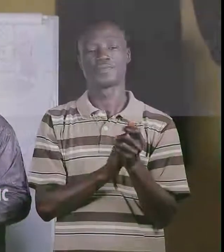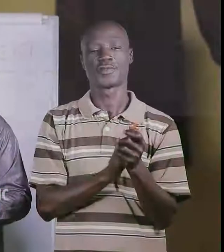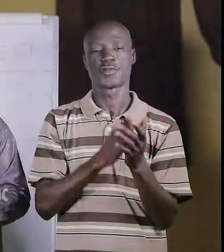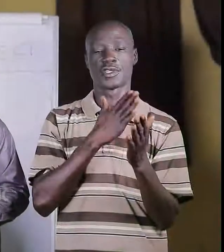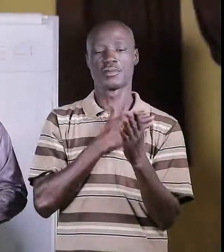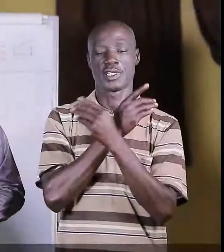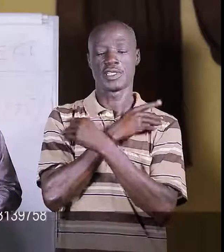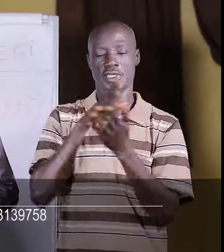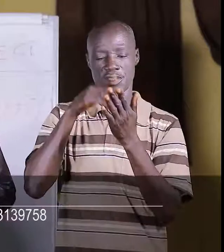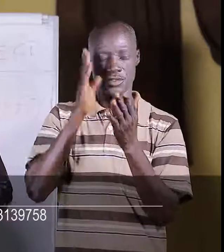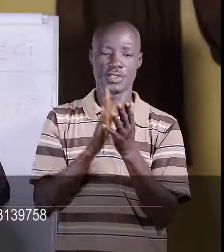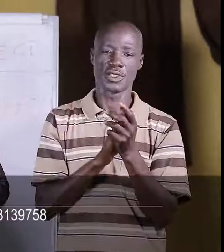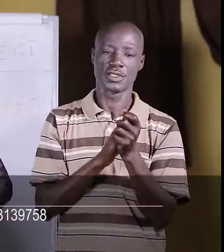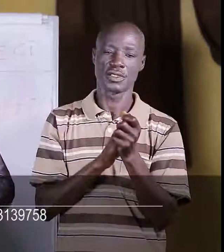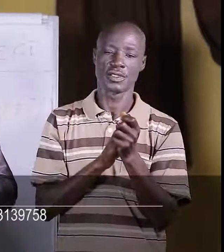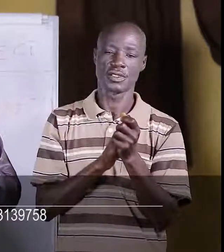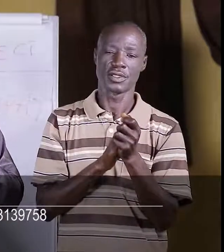My dear students,